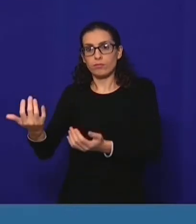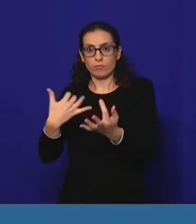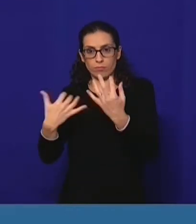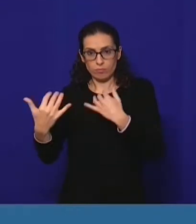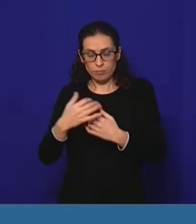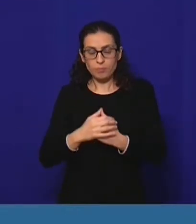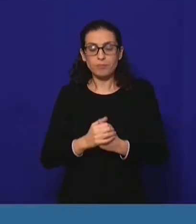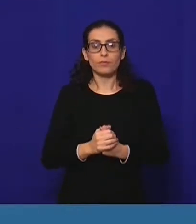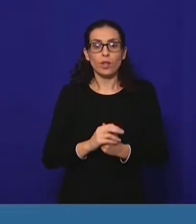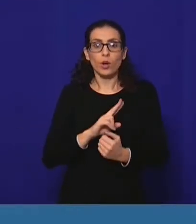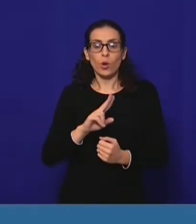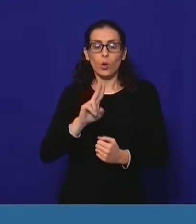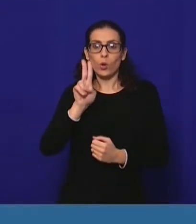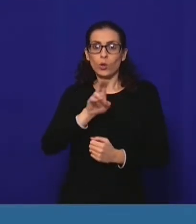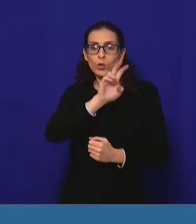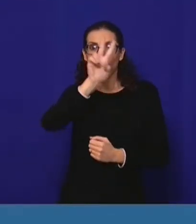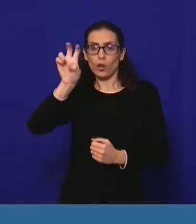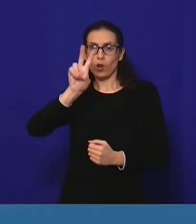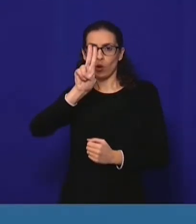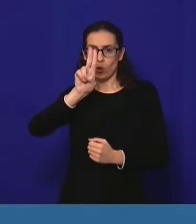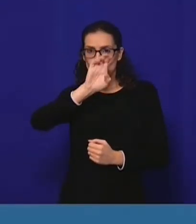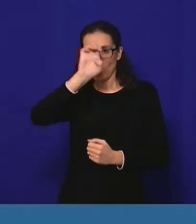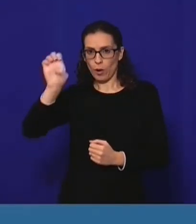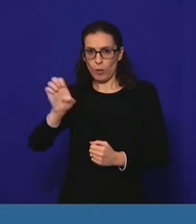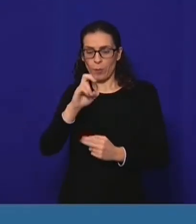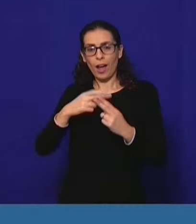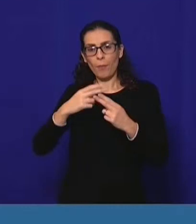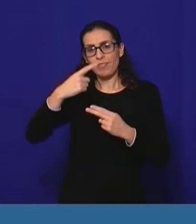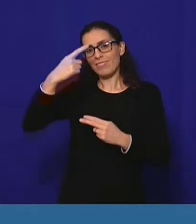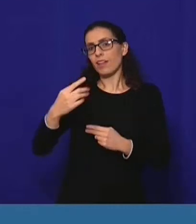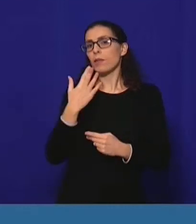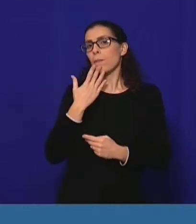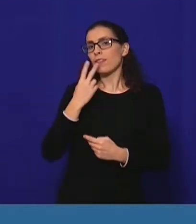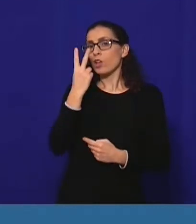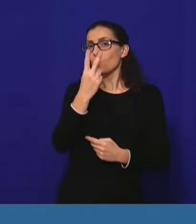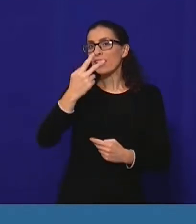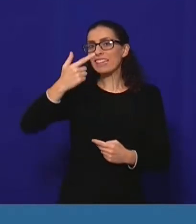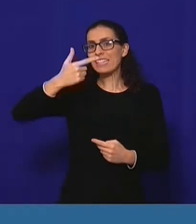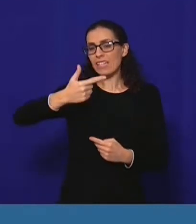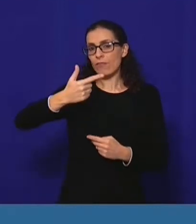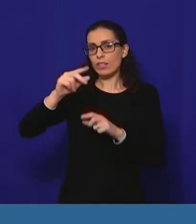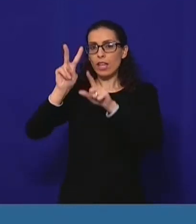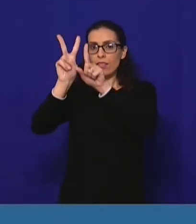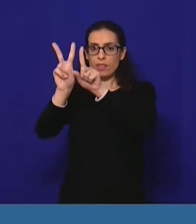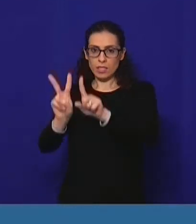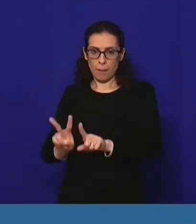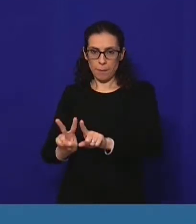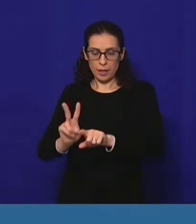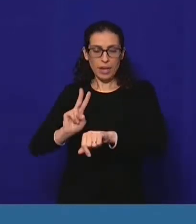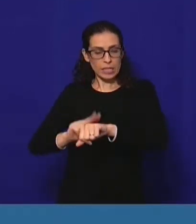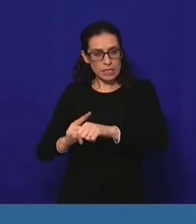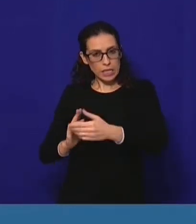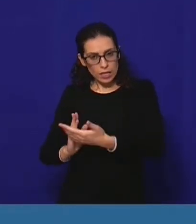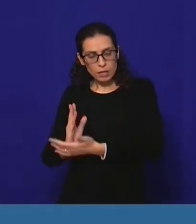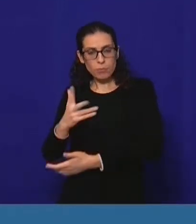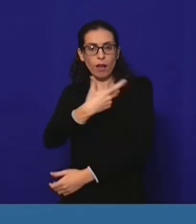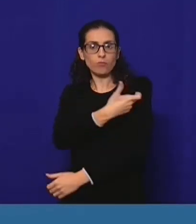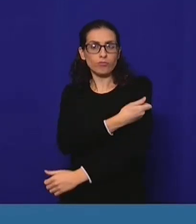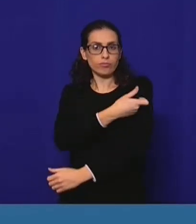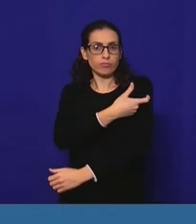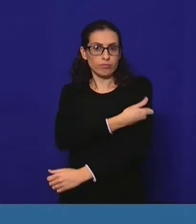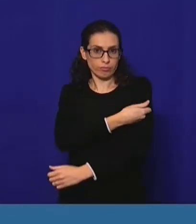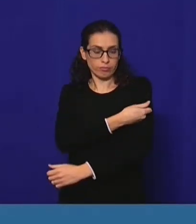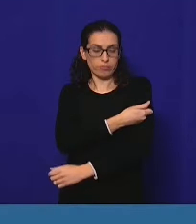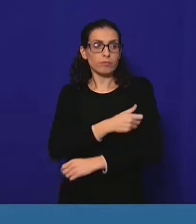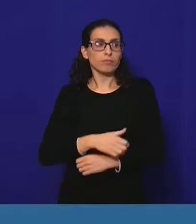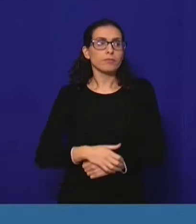id-data tal-27 December fejn mill-pajjiżi kun jistgħu propju jibdew ilaqmu. U aħna